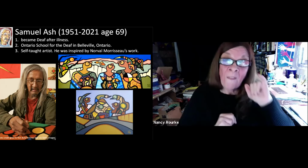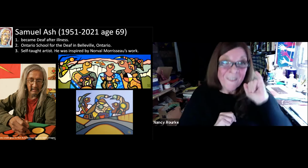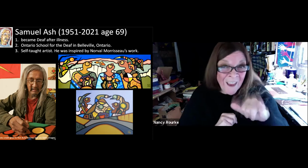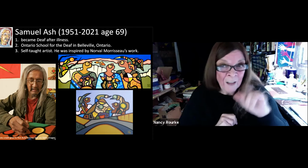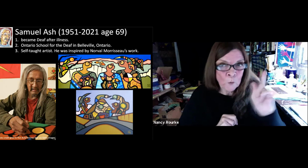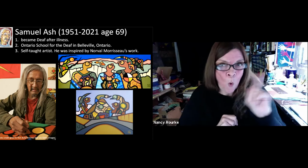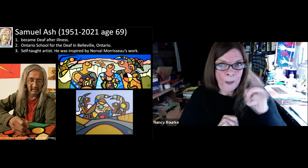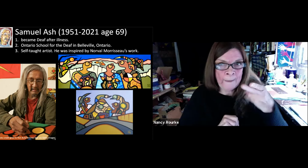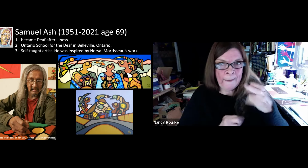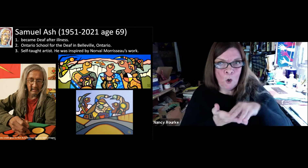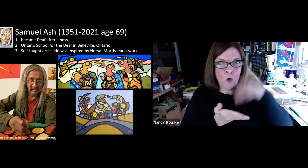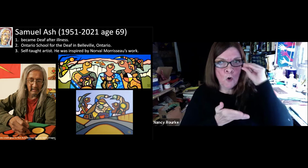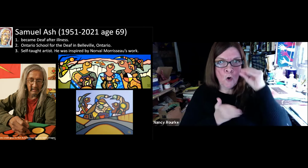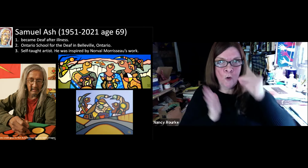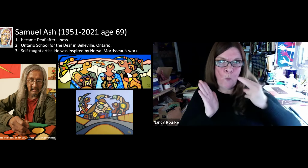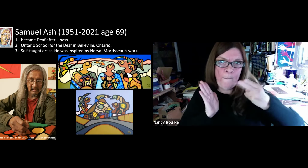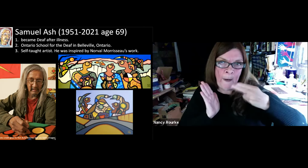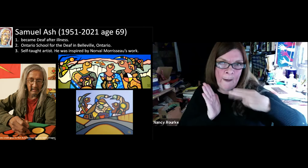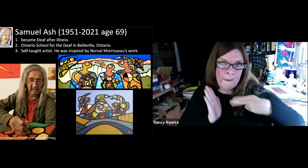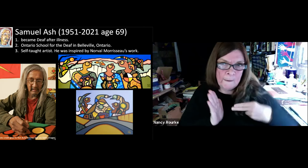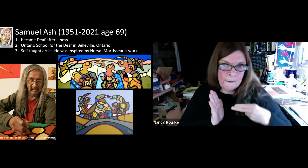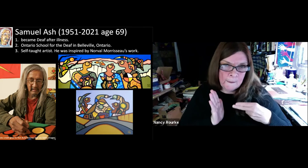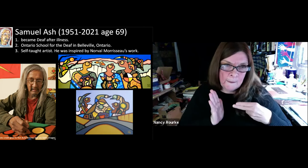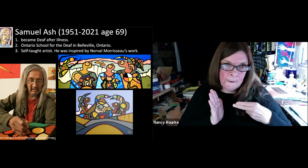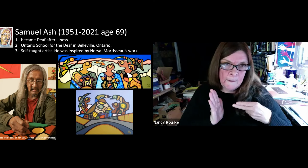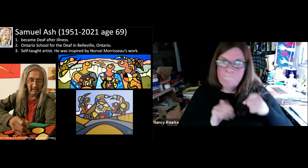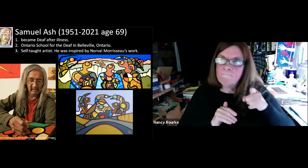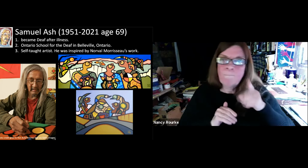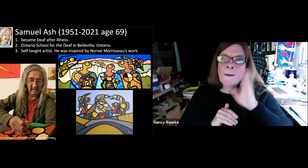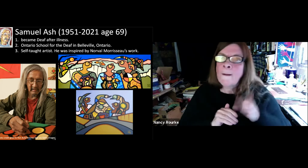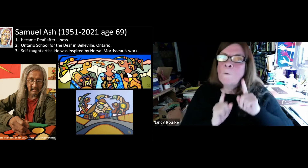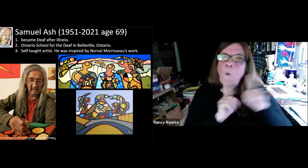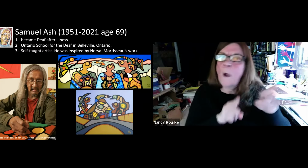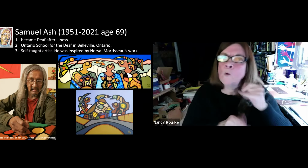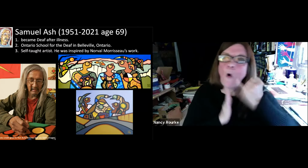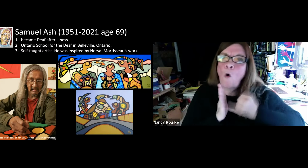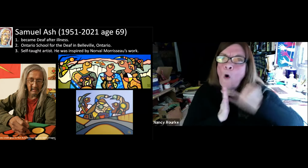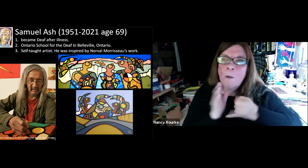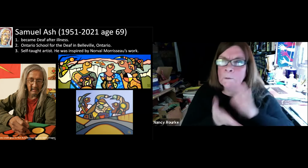And he was enrolled there when he was six years old. And that's when he learned how to paint.